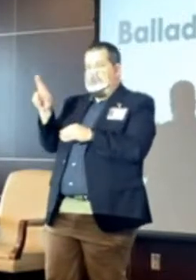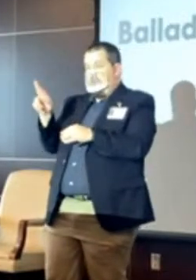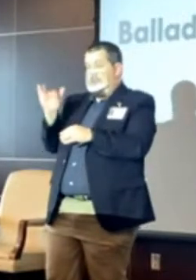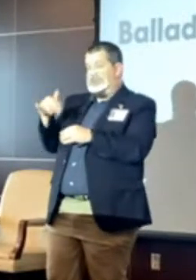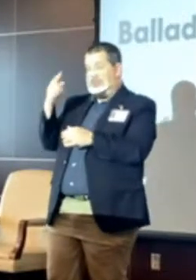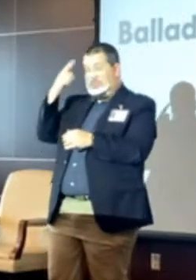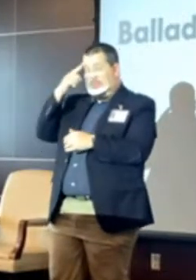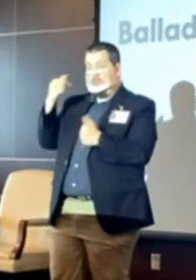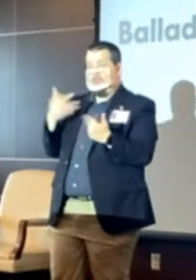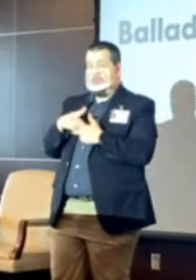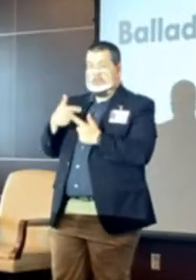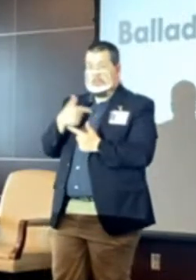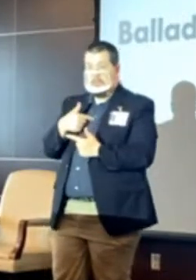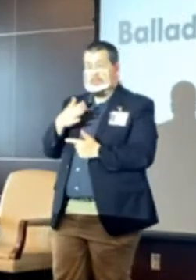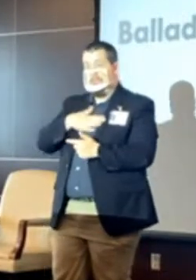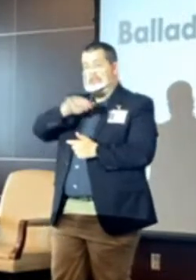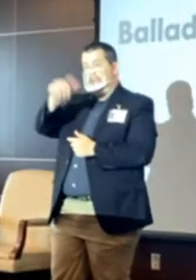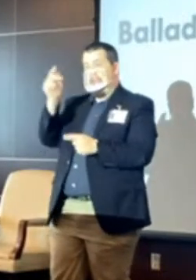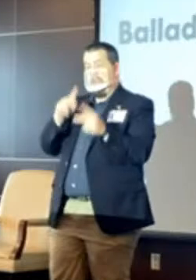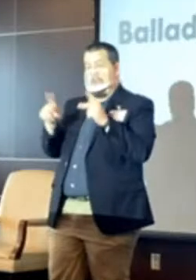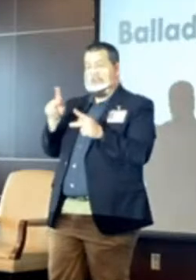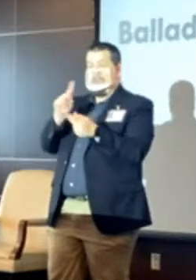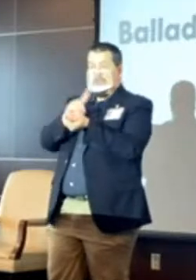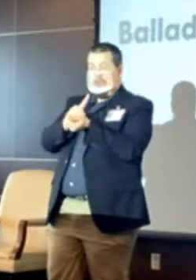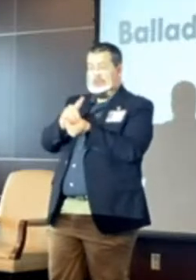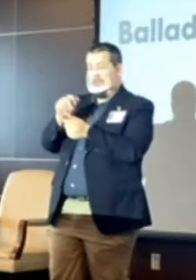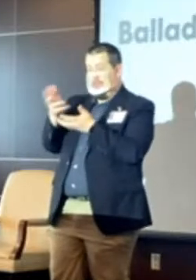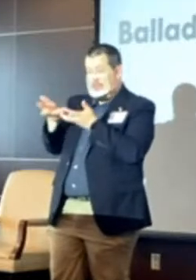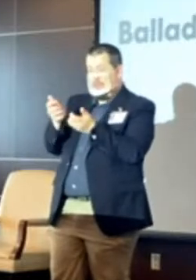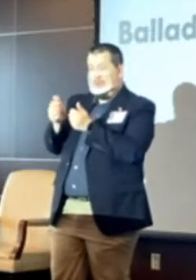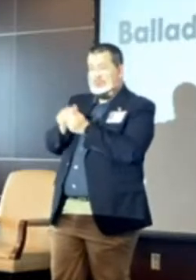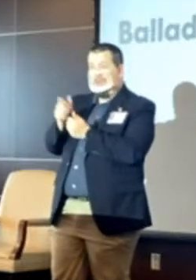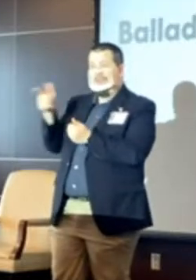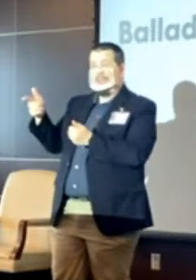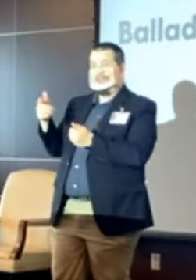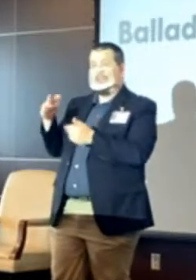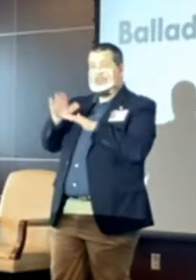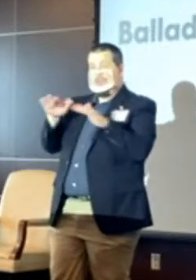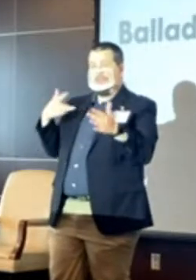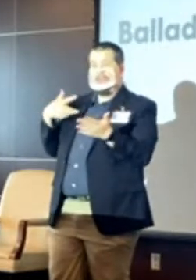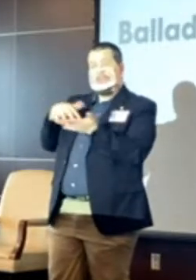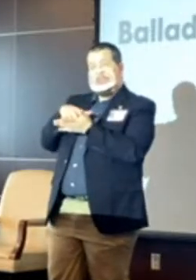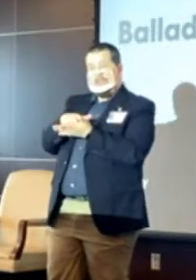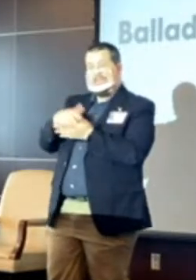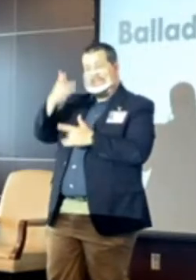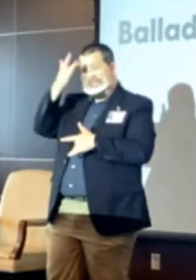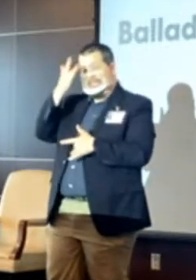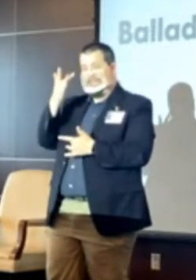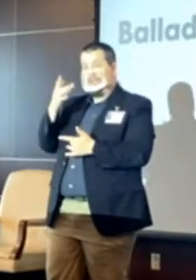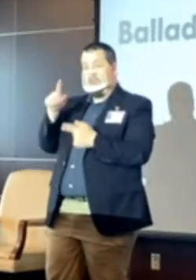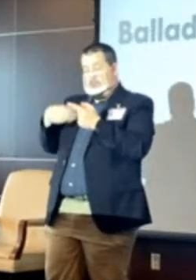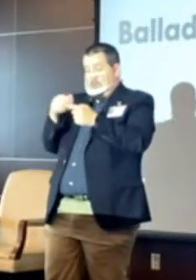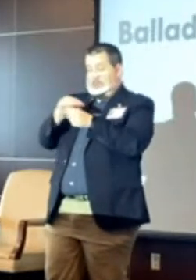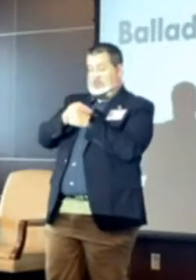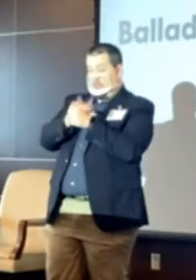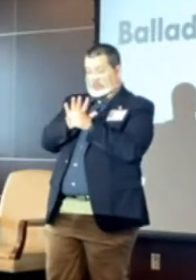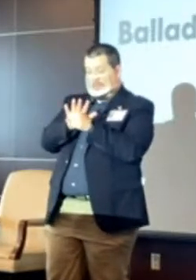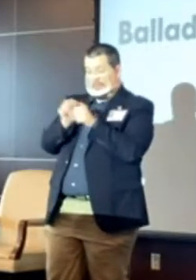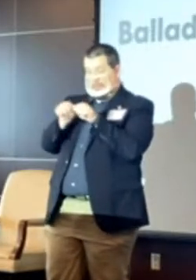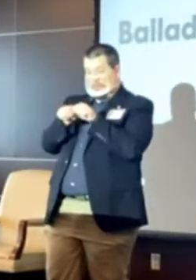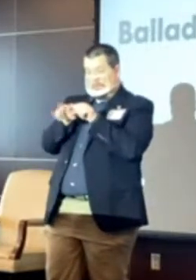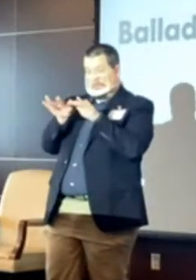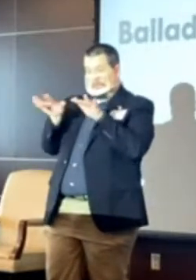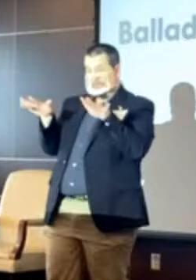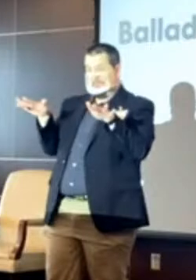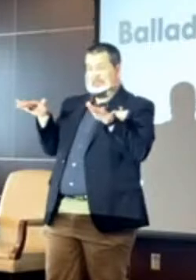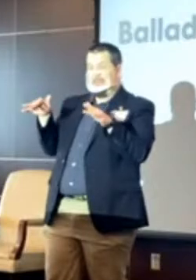me and to all of my colleagues who work with the vulnerable children every day. When the COVID-19 pandemic began